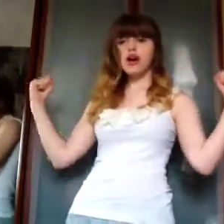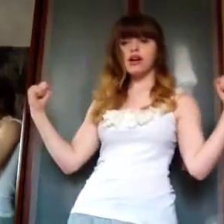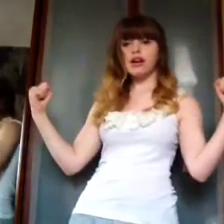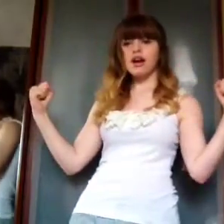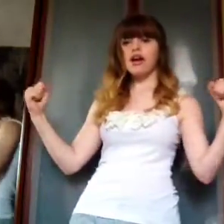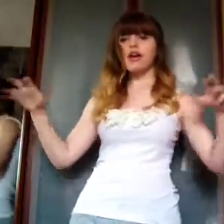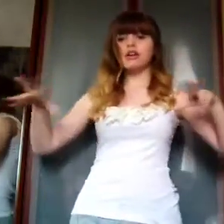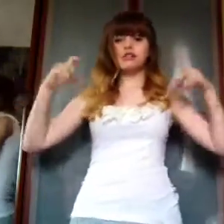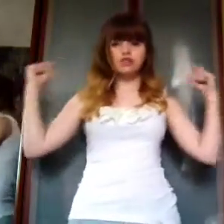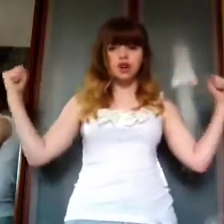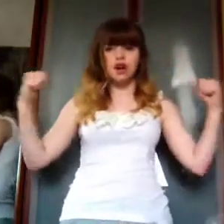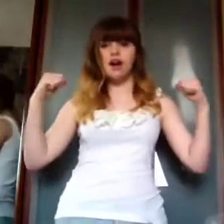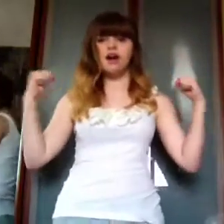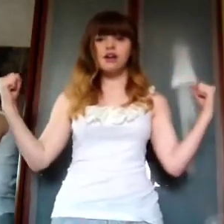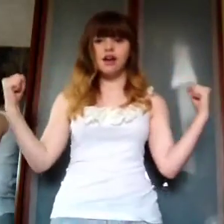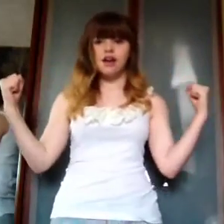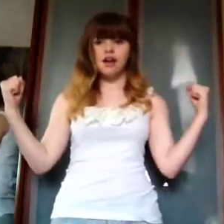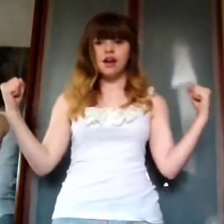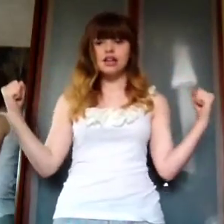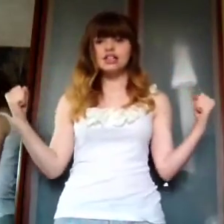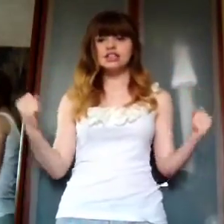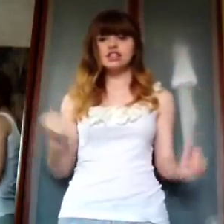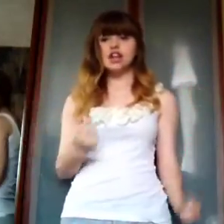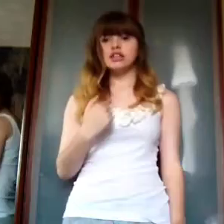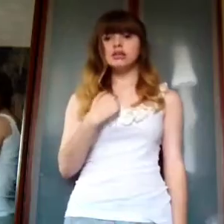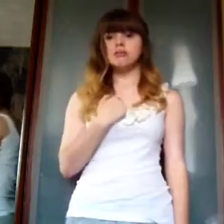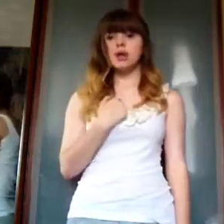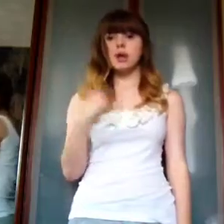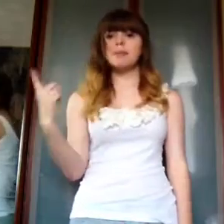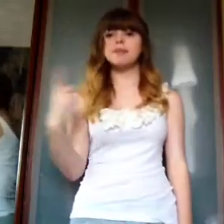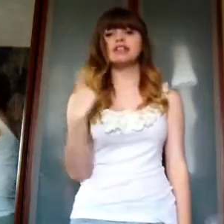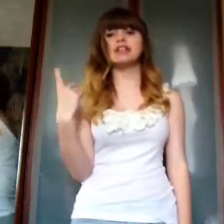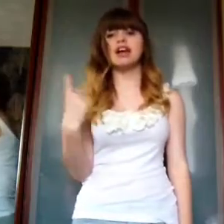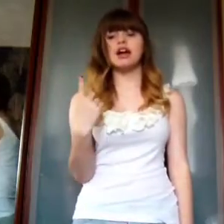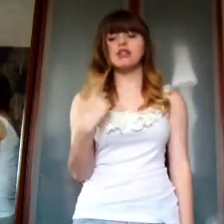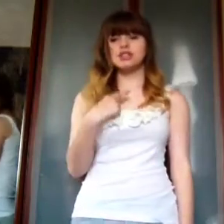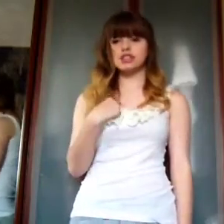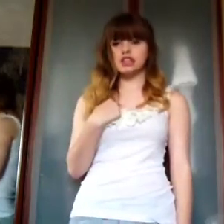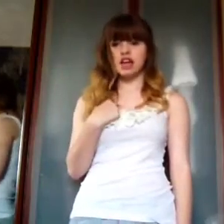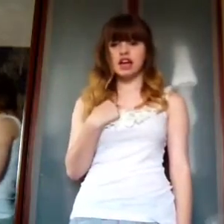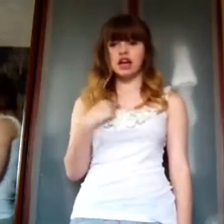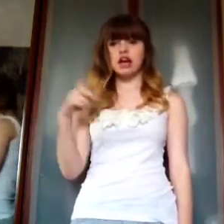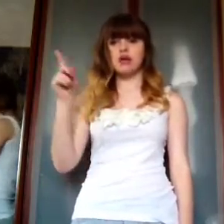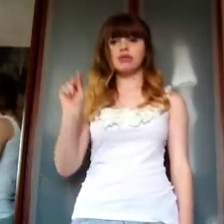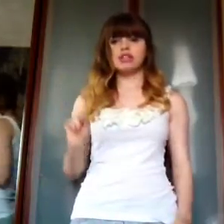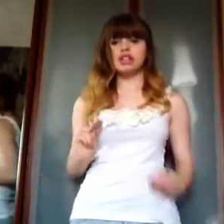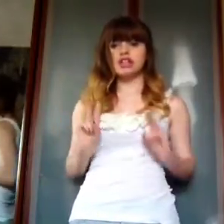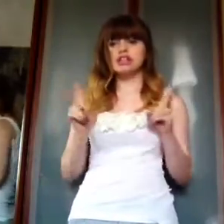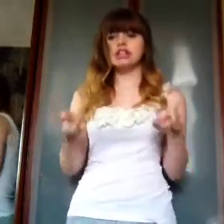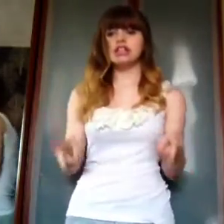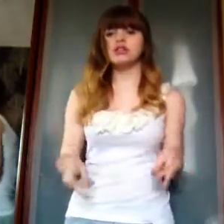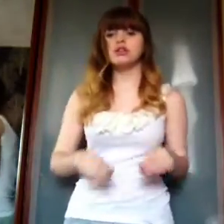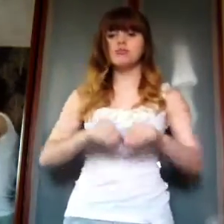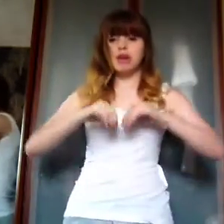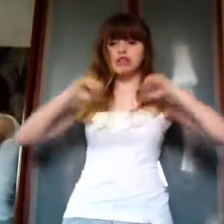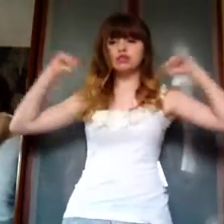what doesn't kill you makes you